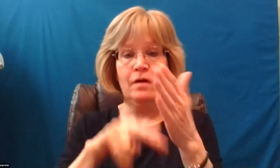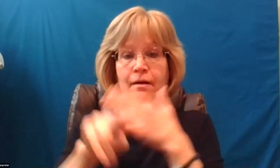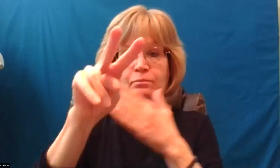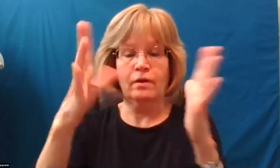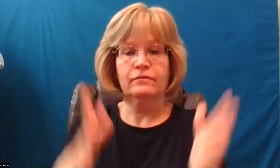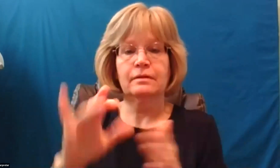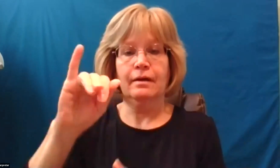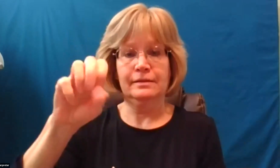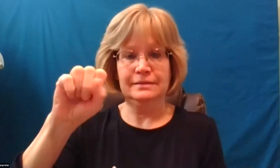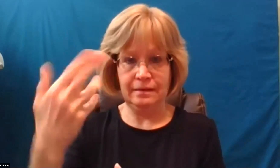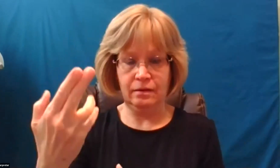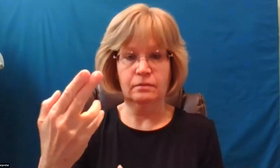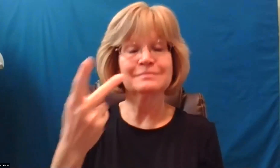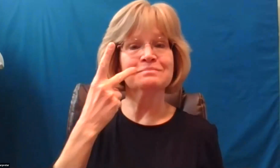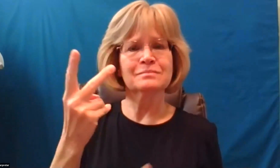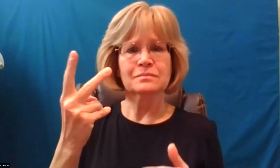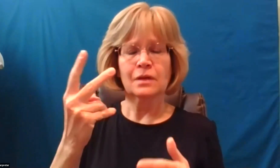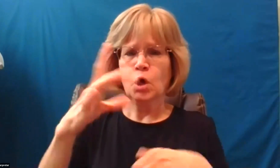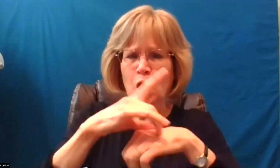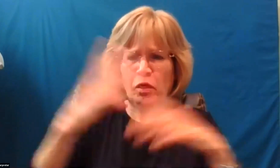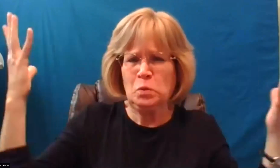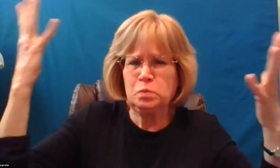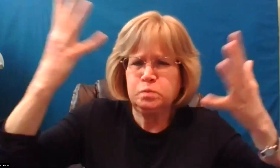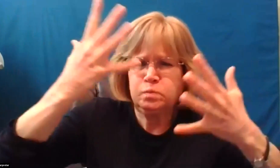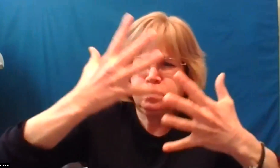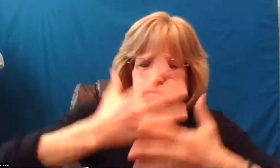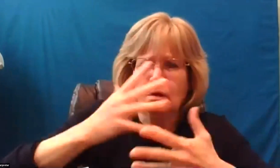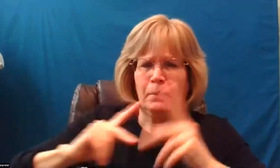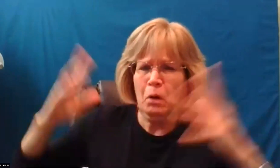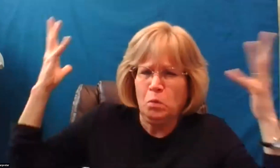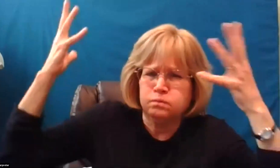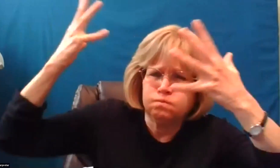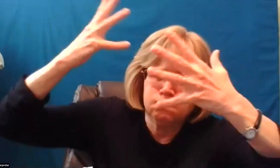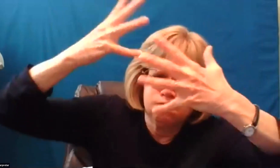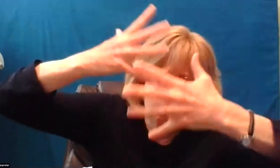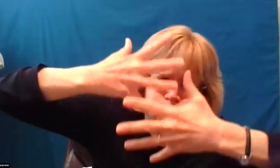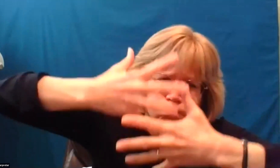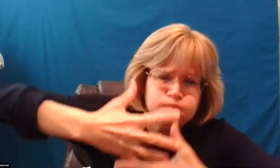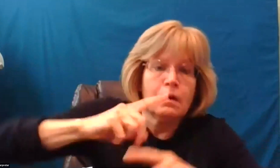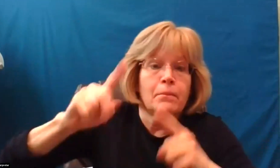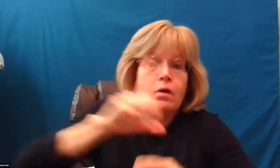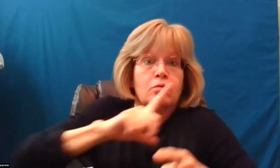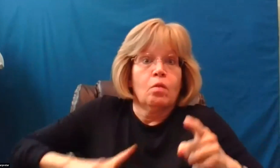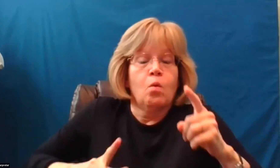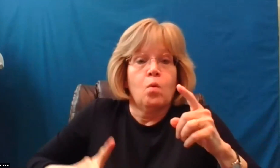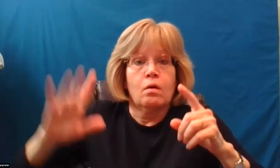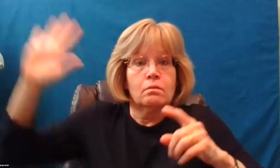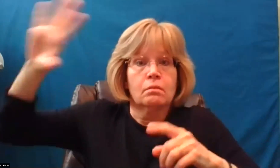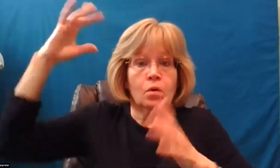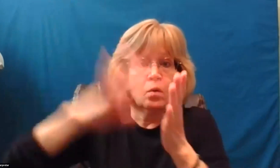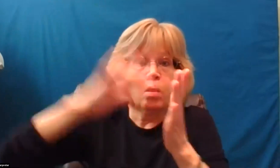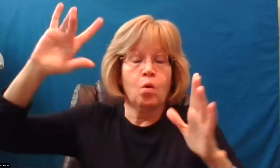Isaiah. See, darkness covers the earth and thick darkness is over the peoples. But the Lord rises upon you and his glory appears over